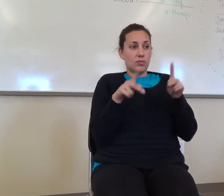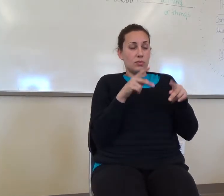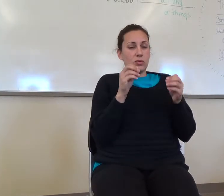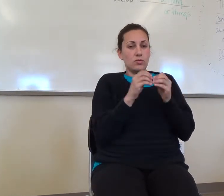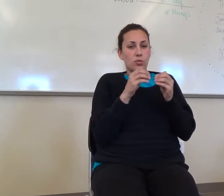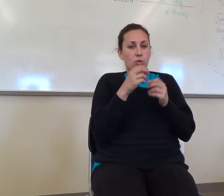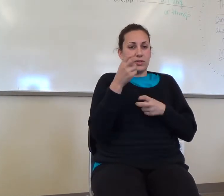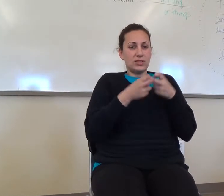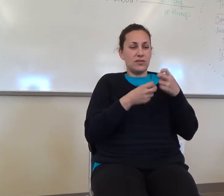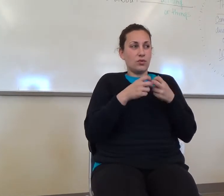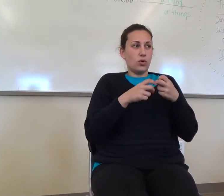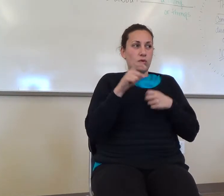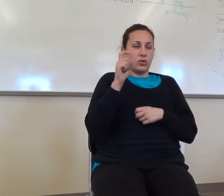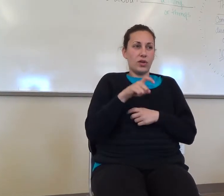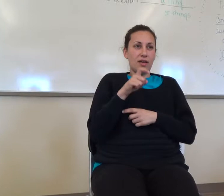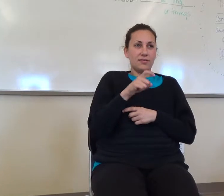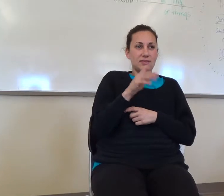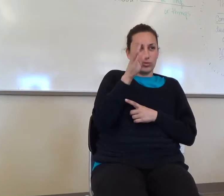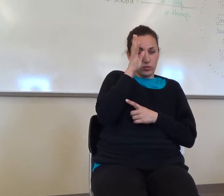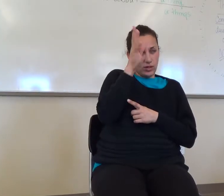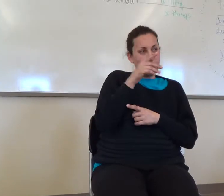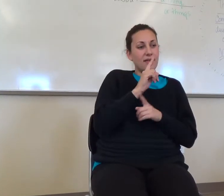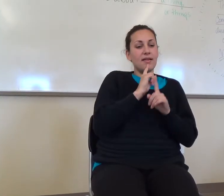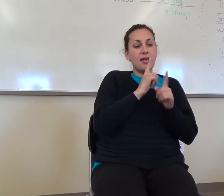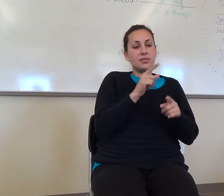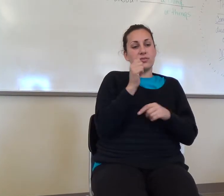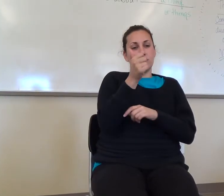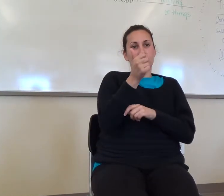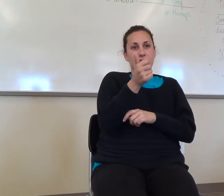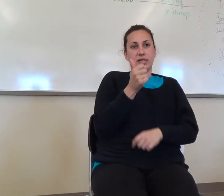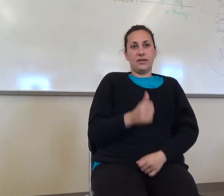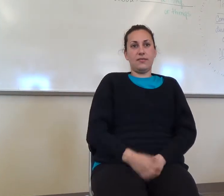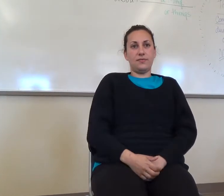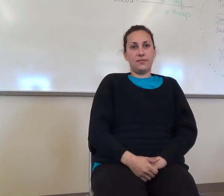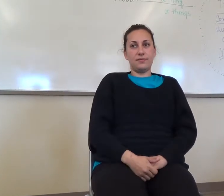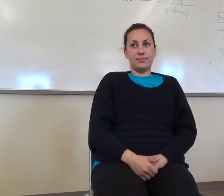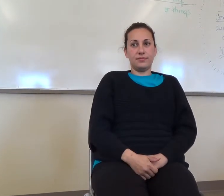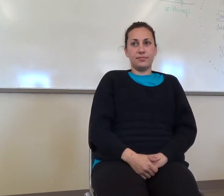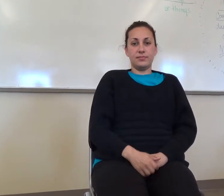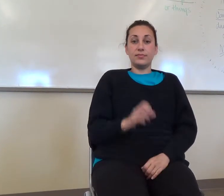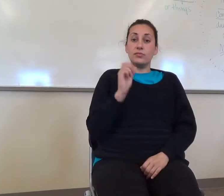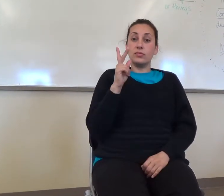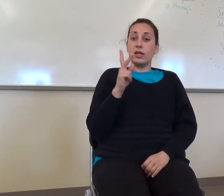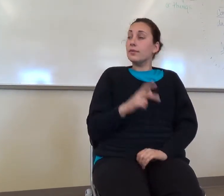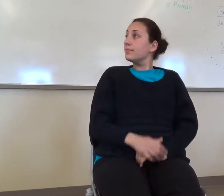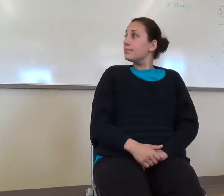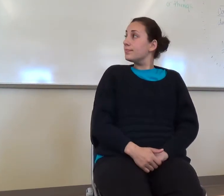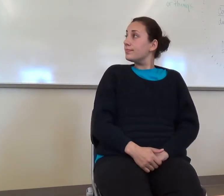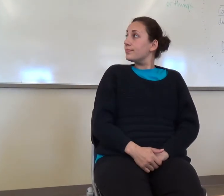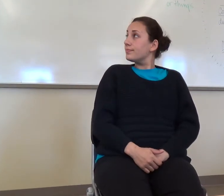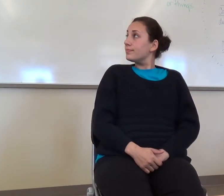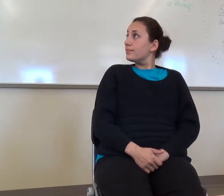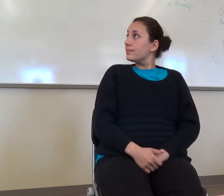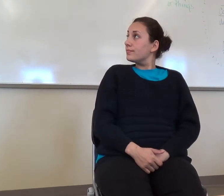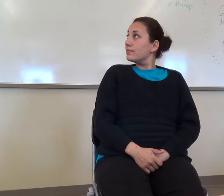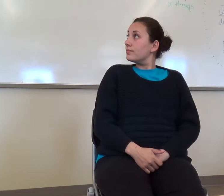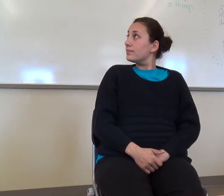with it yourself. Okay? Okay, what's the thing that makes this